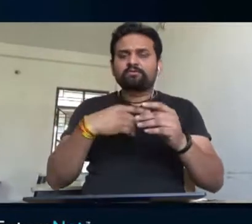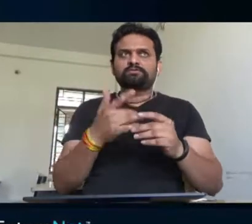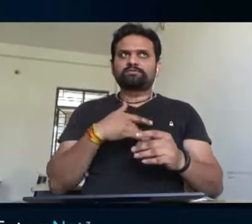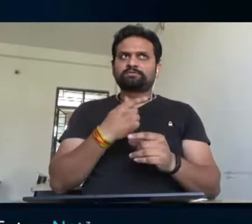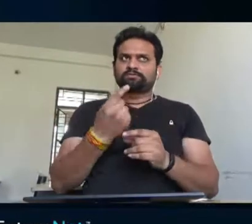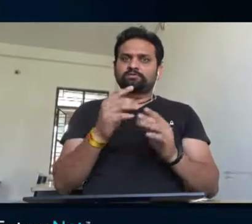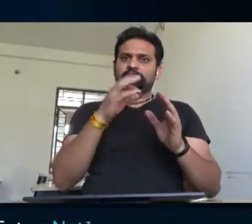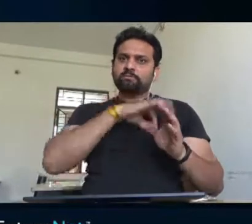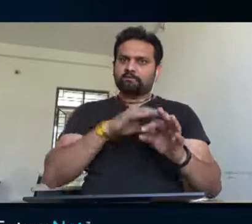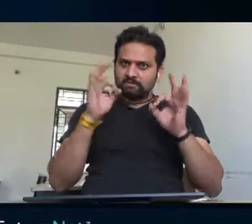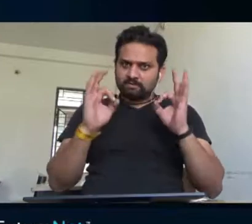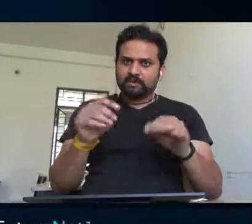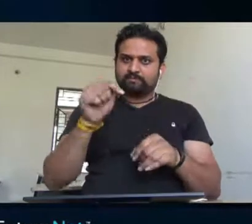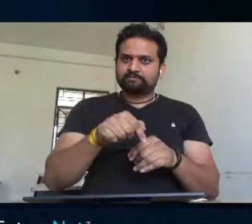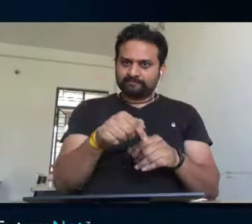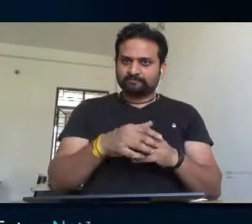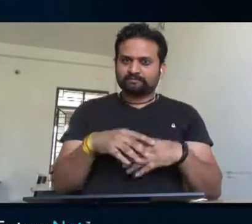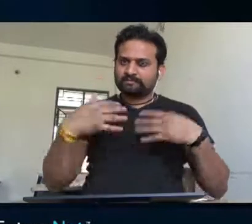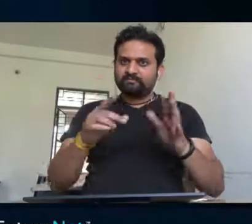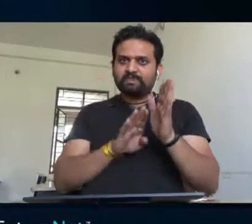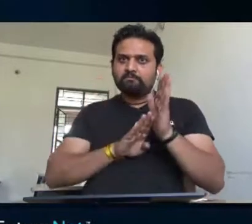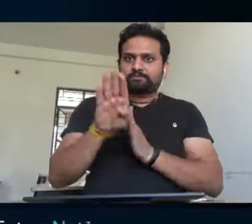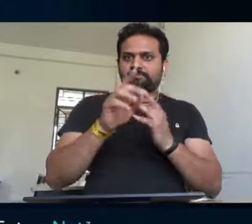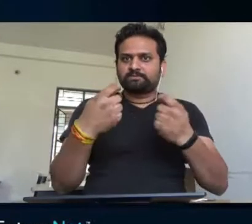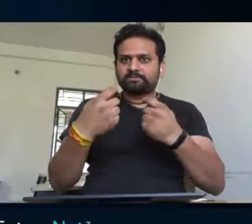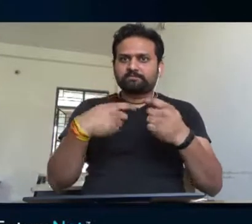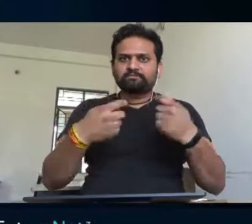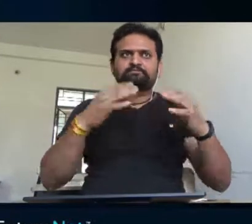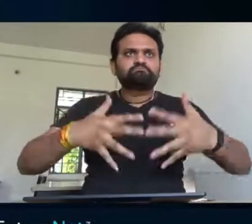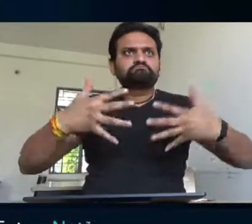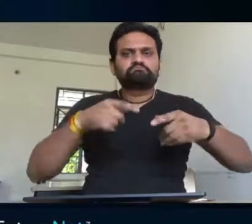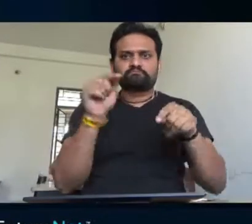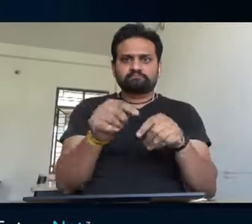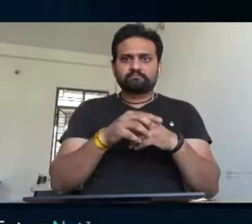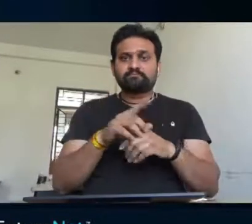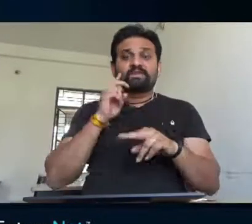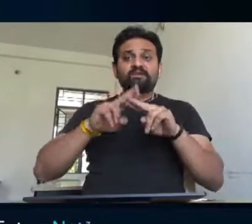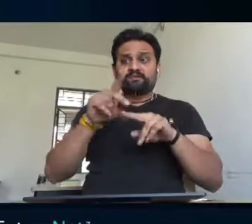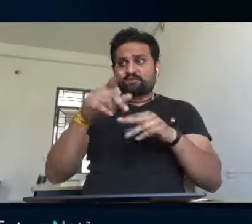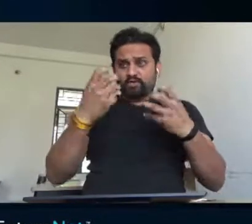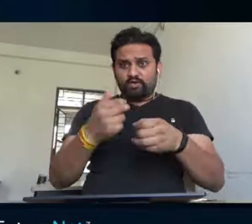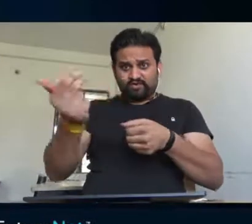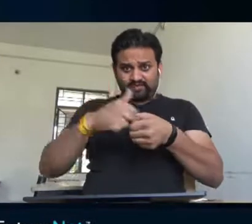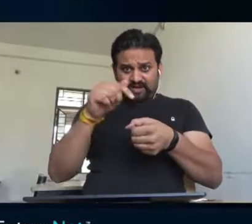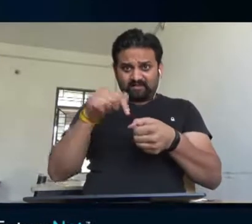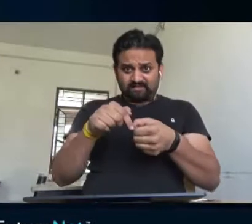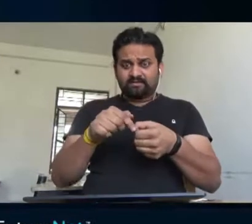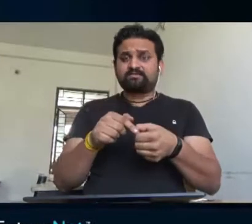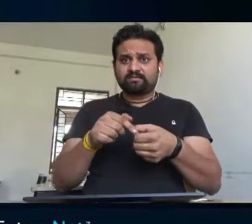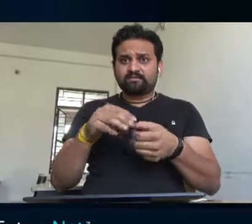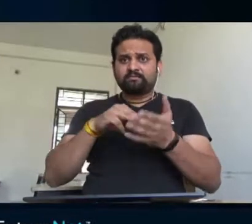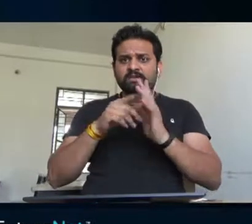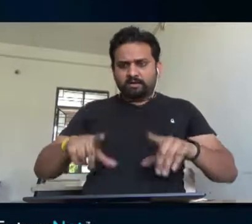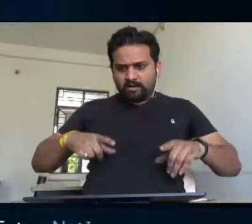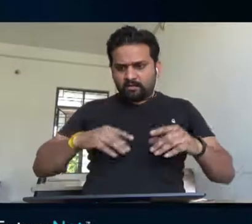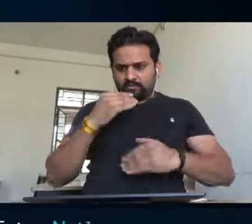in a dynamic online marketing company, because if you join the company to make a